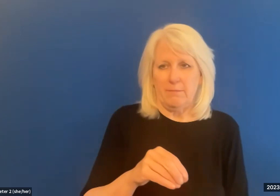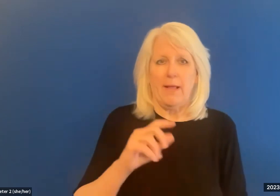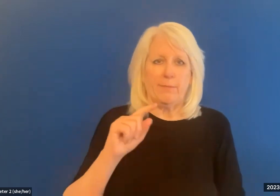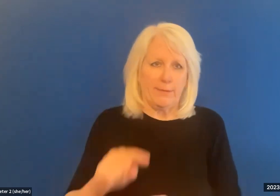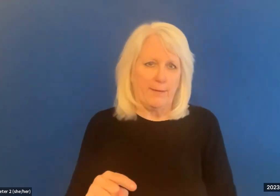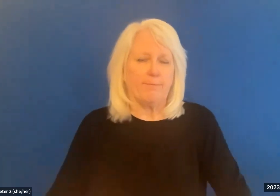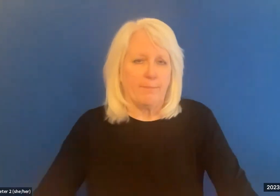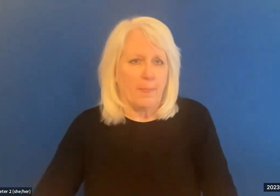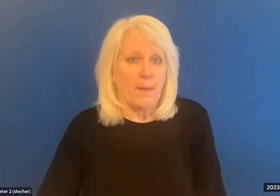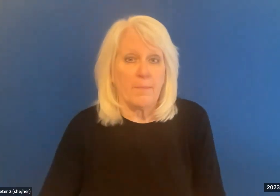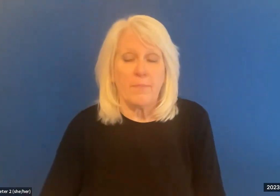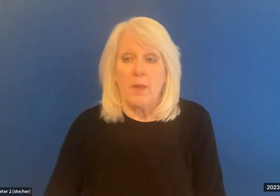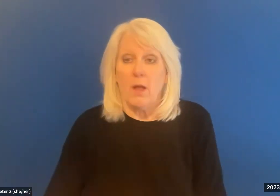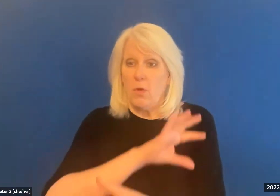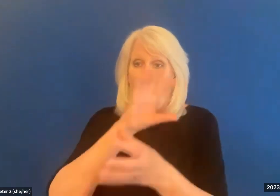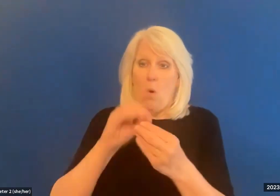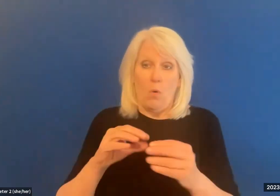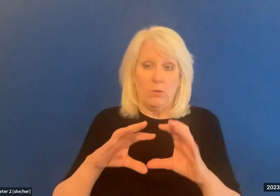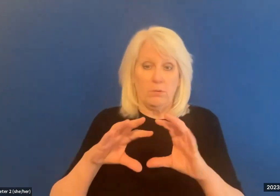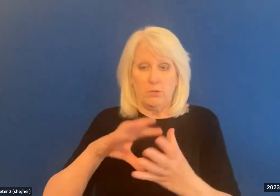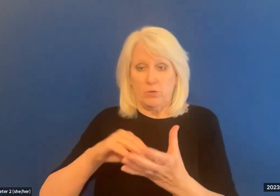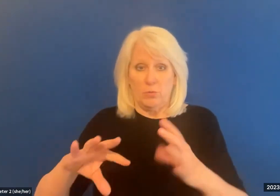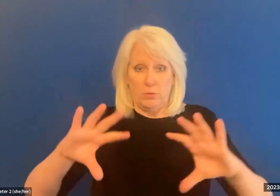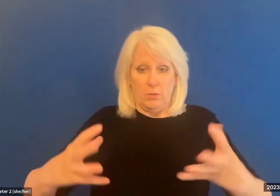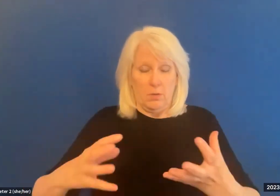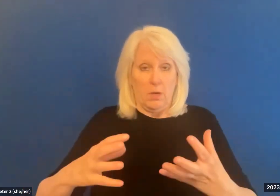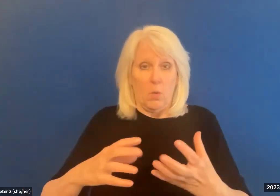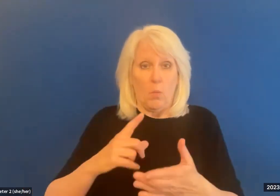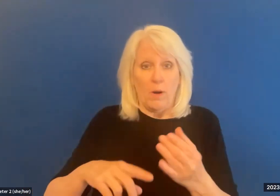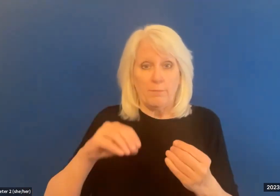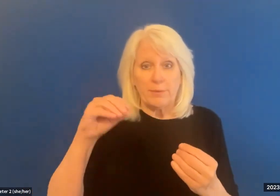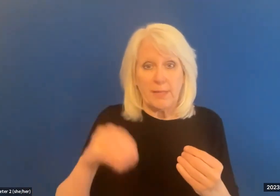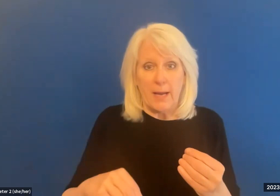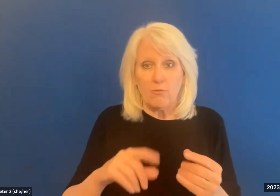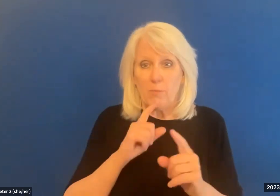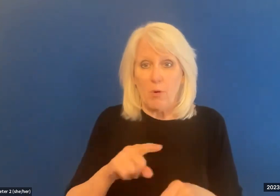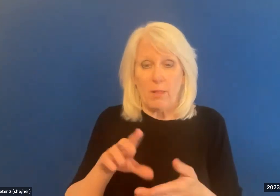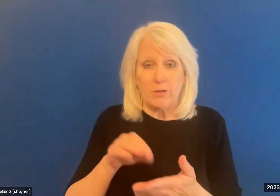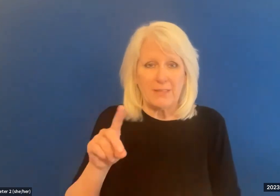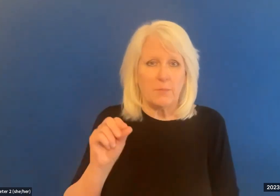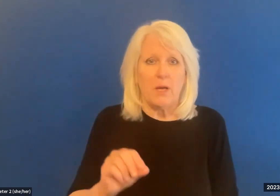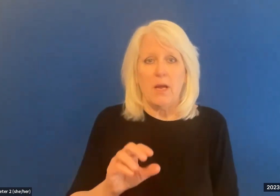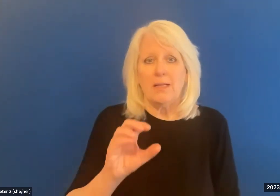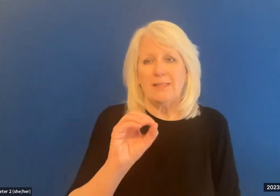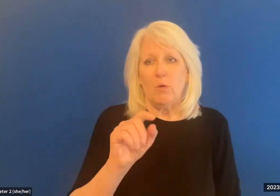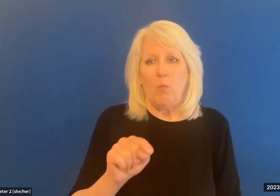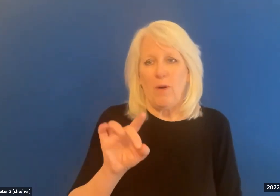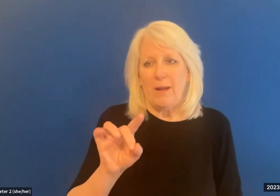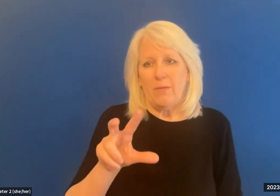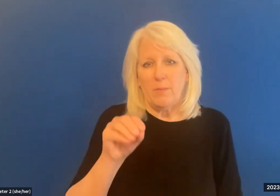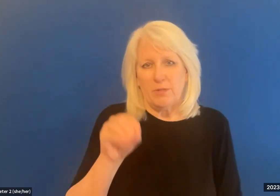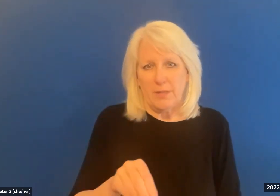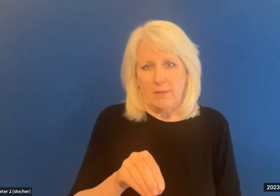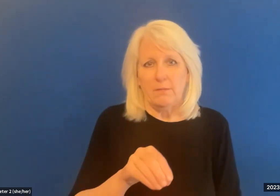Out of the whole student body, the students who reported a learning disability only made up 0.83% of the population in 2019